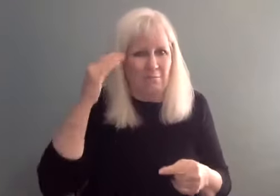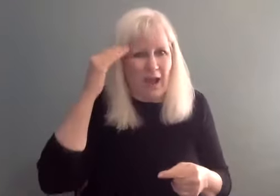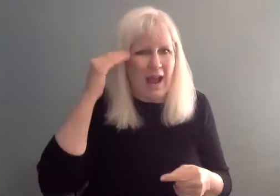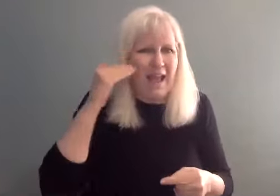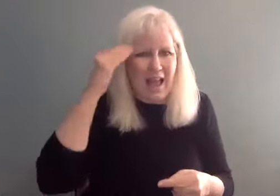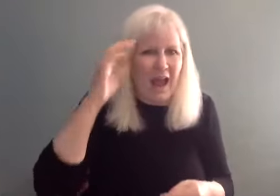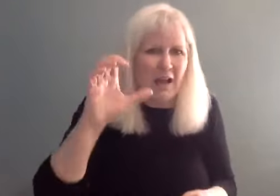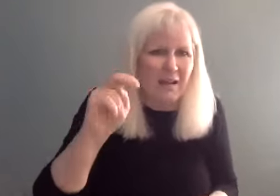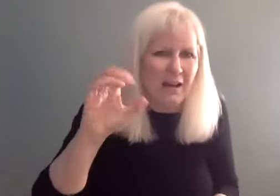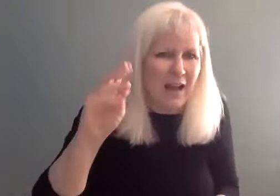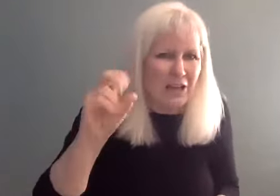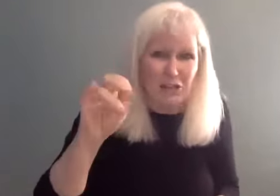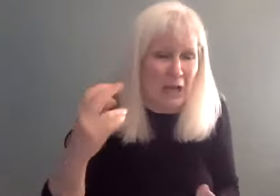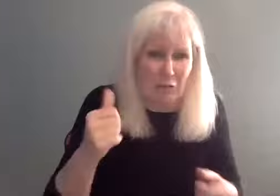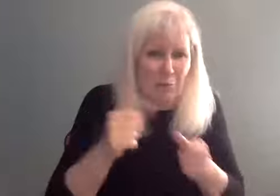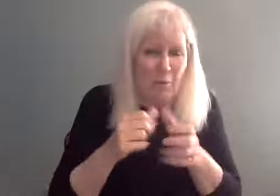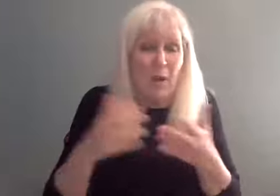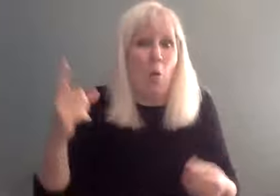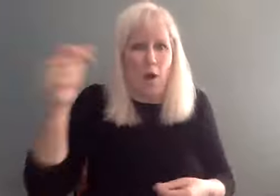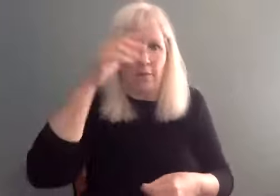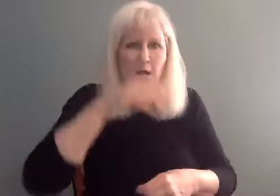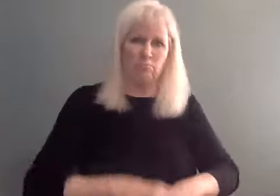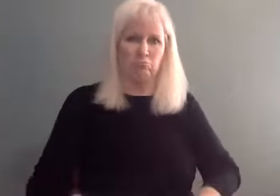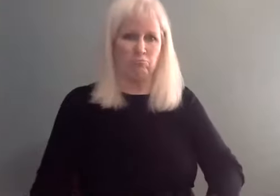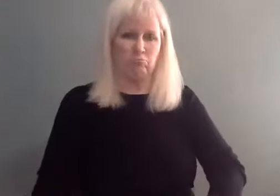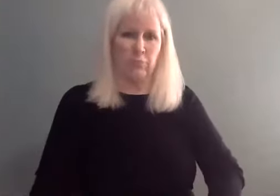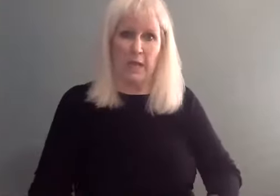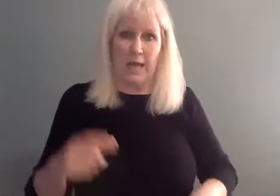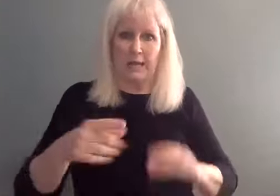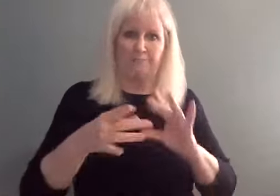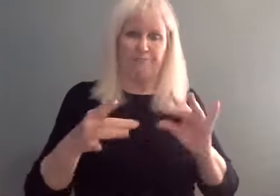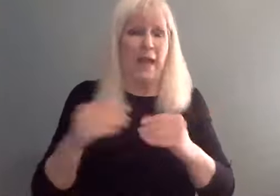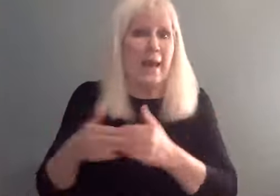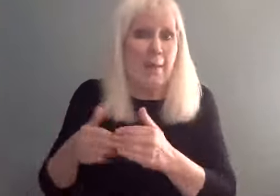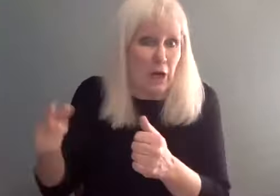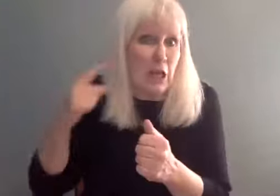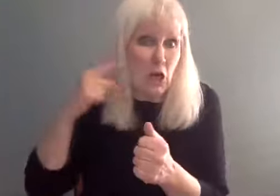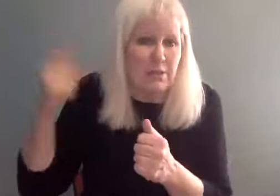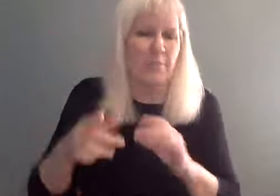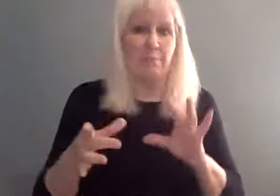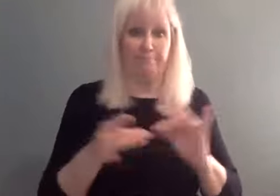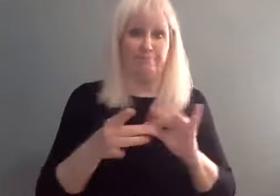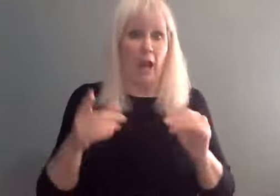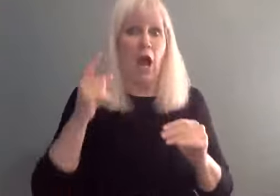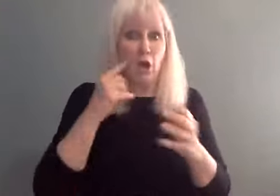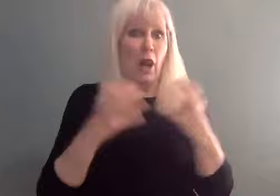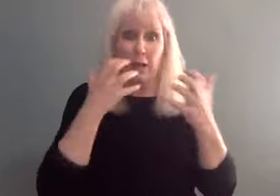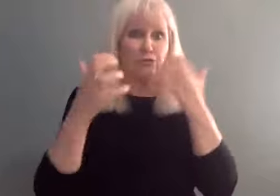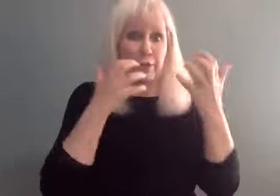had to go to the witness stand because he had heard something. He was the neighbor, and he said, I heard a lot of screaming,